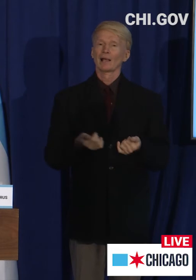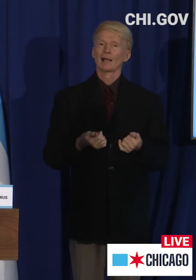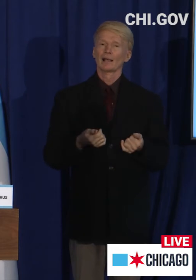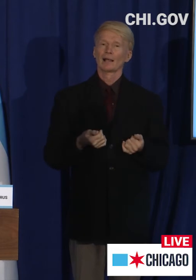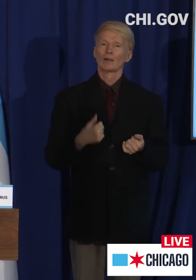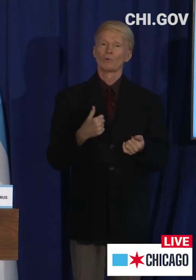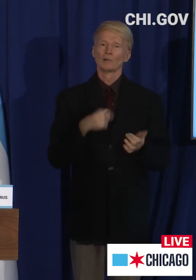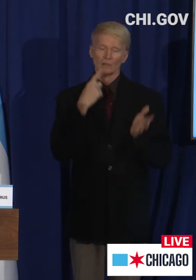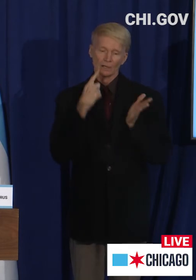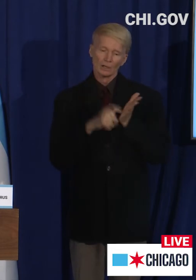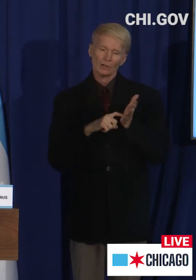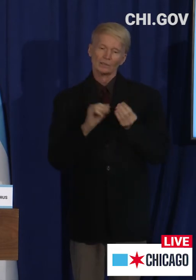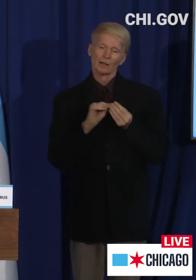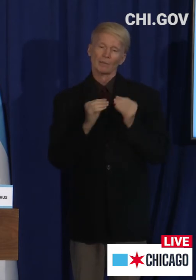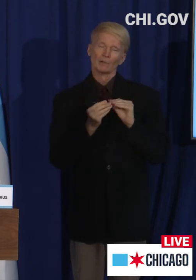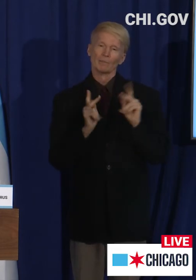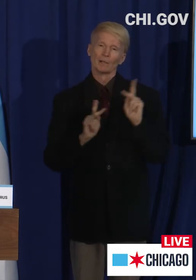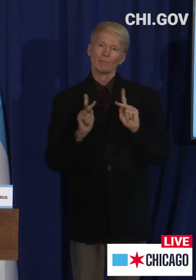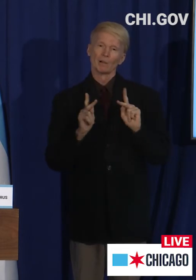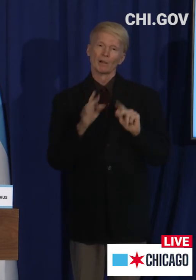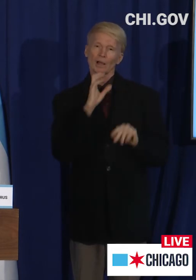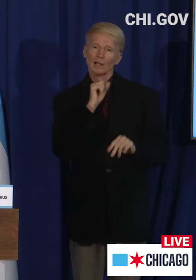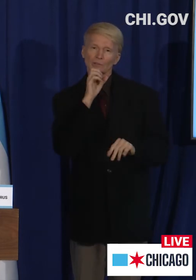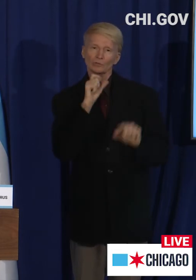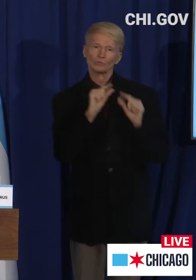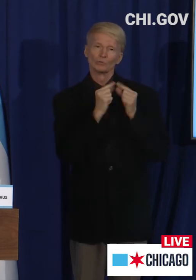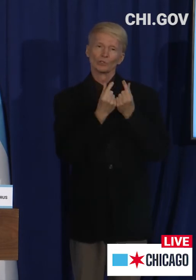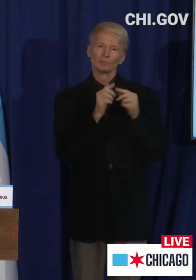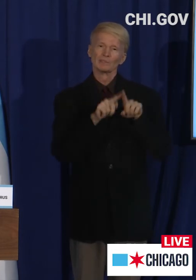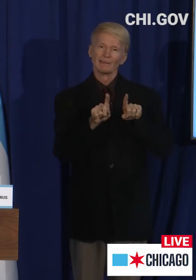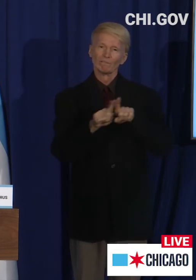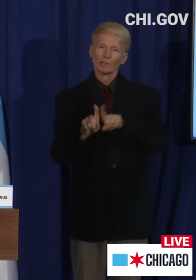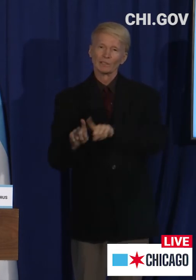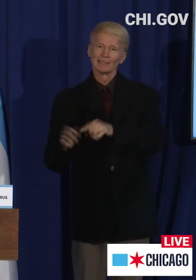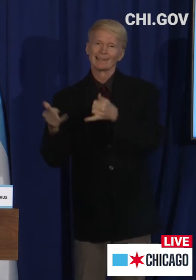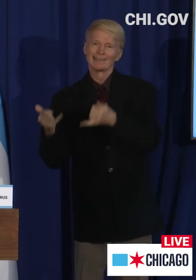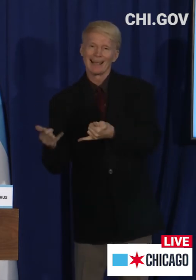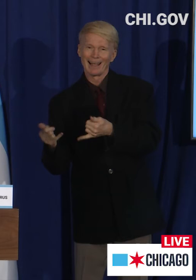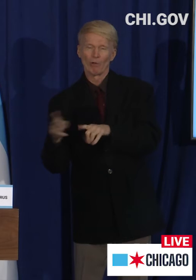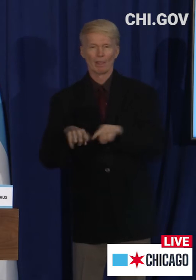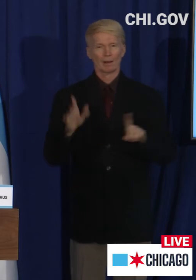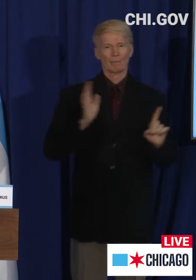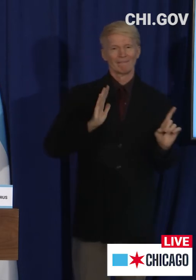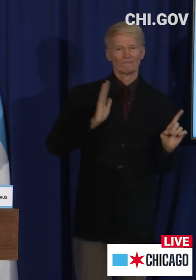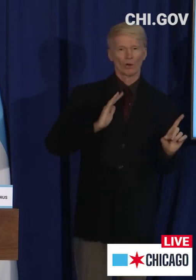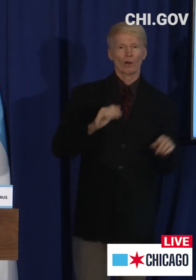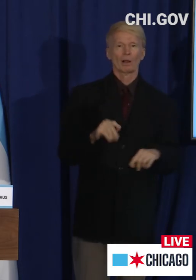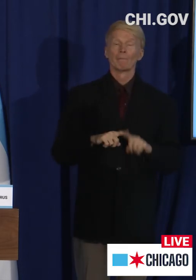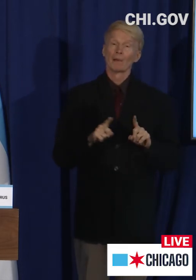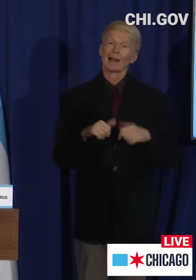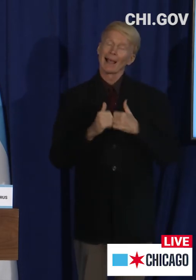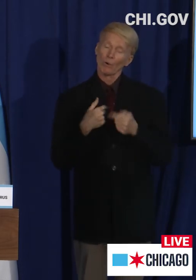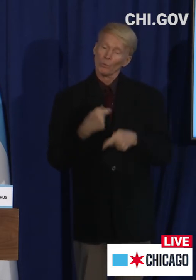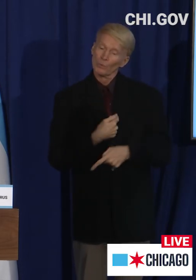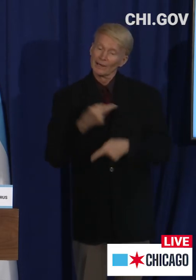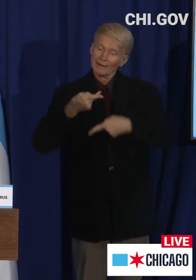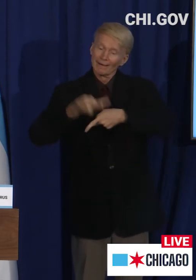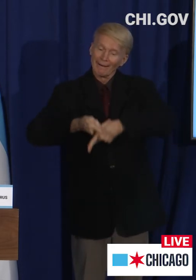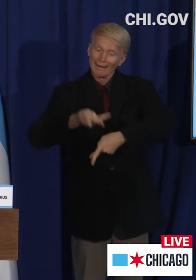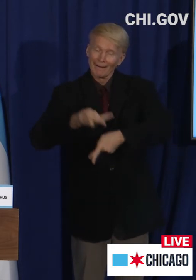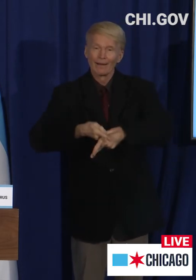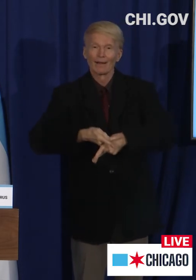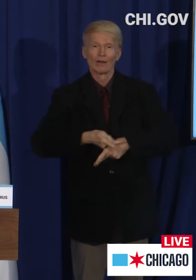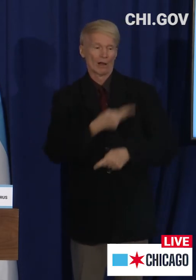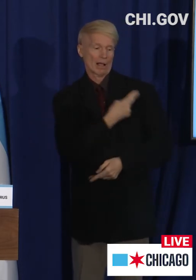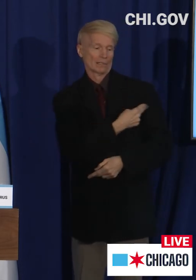getting most infected, but we have learned a lot about how to care for patients within,